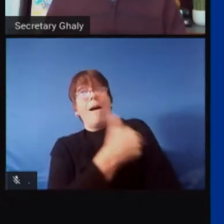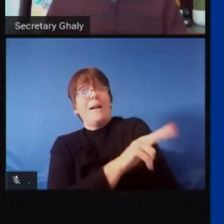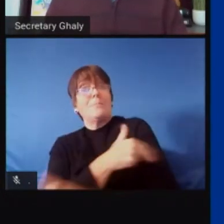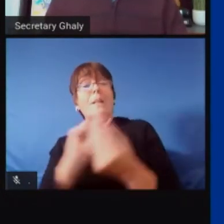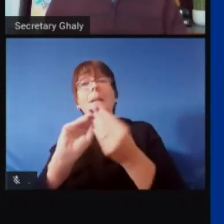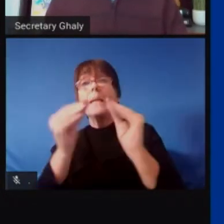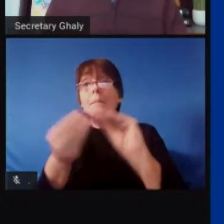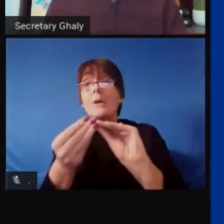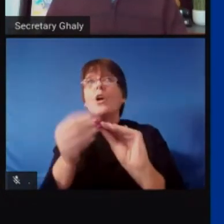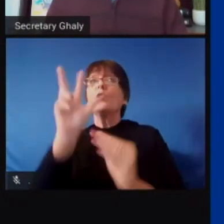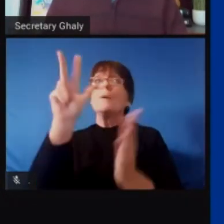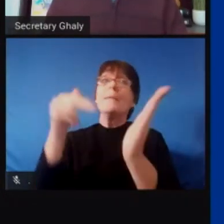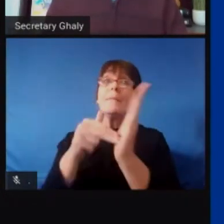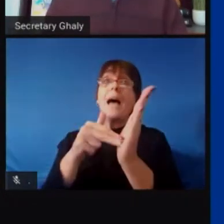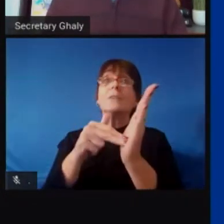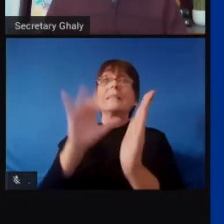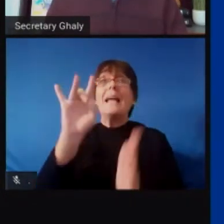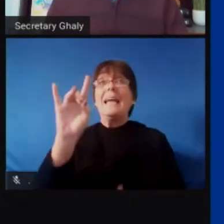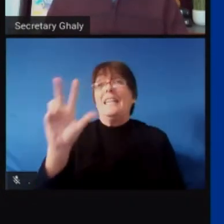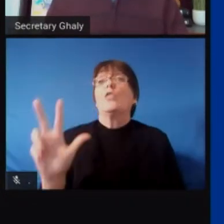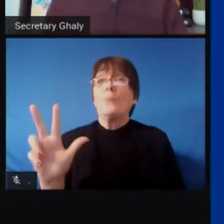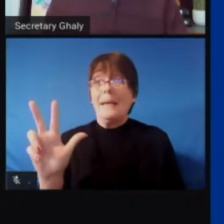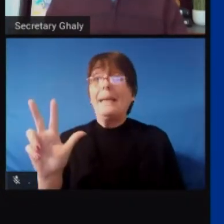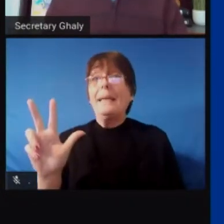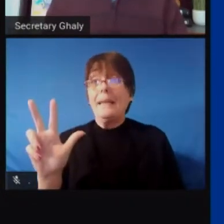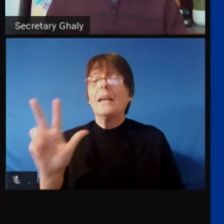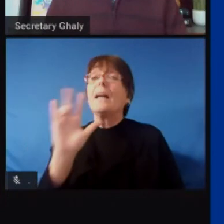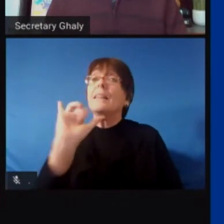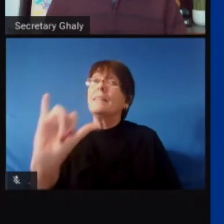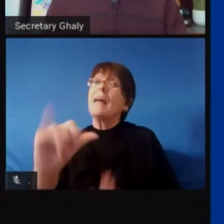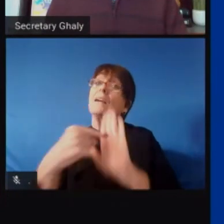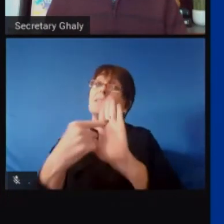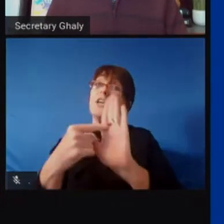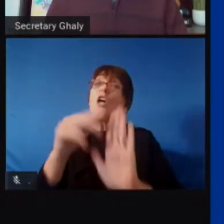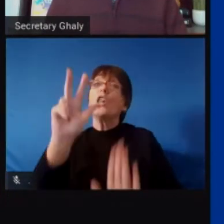numbers of 3,083, which represent